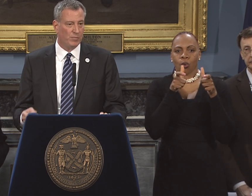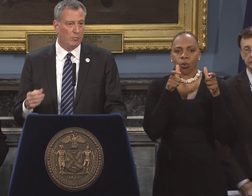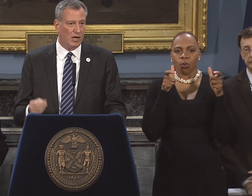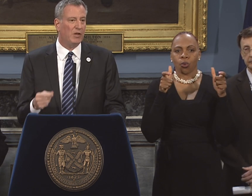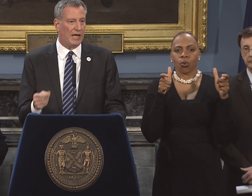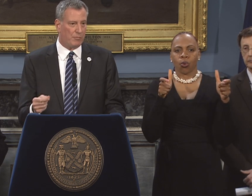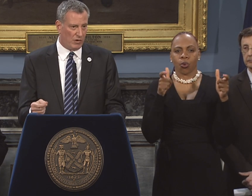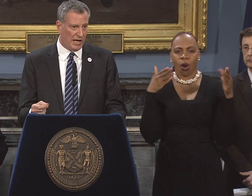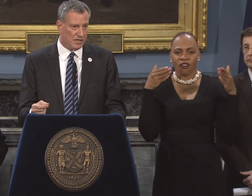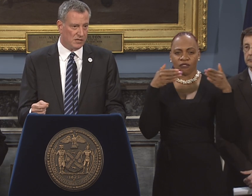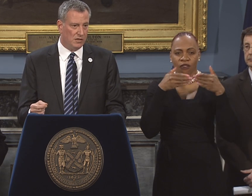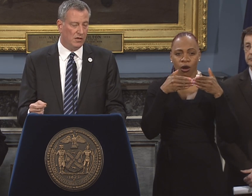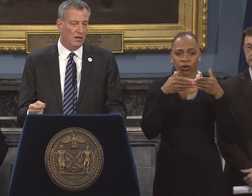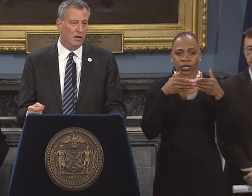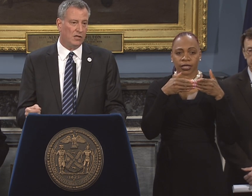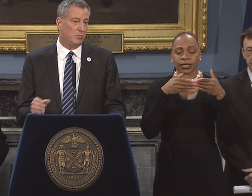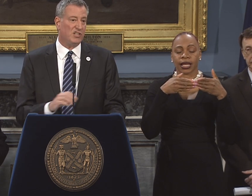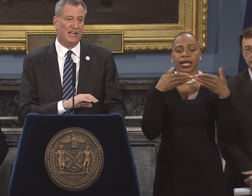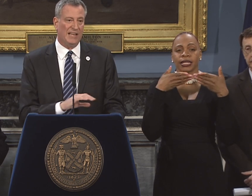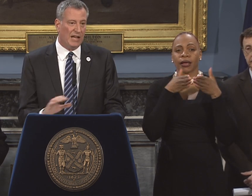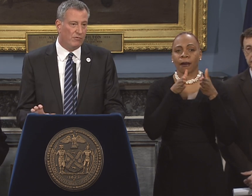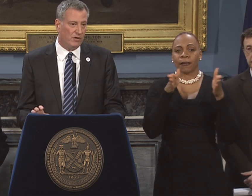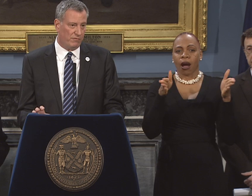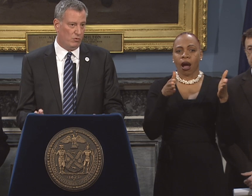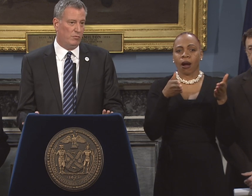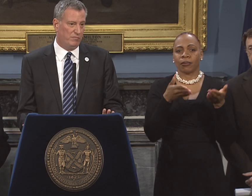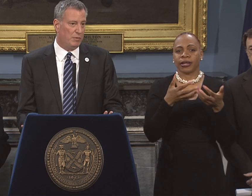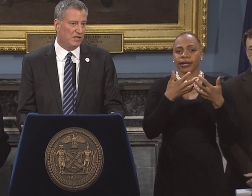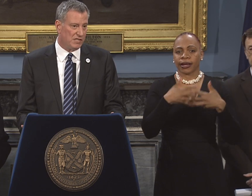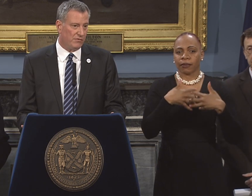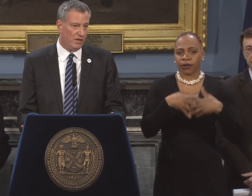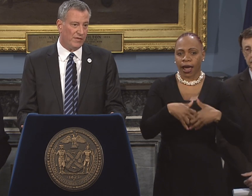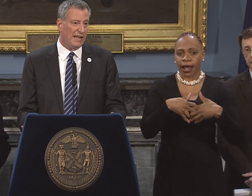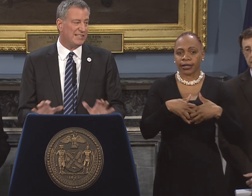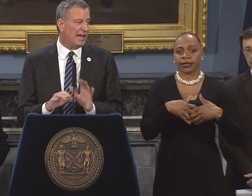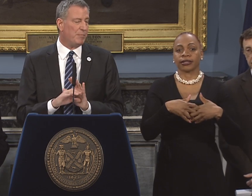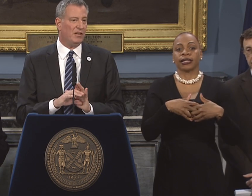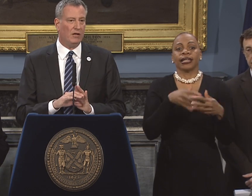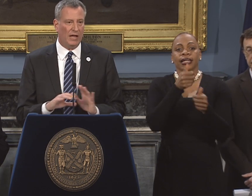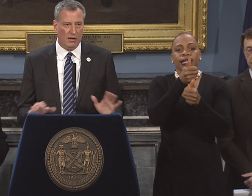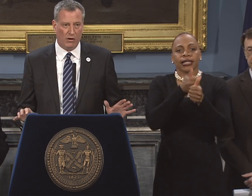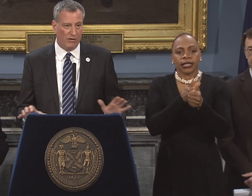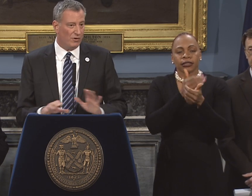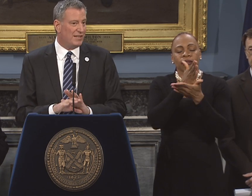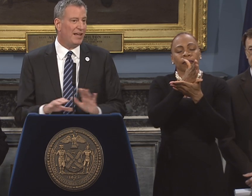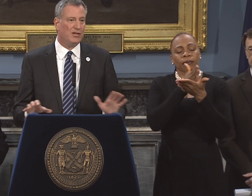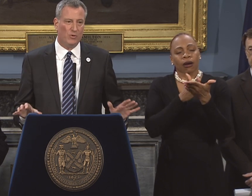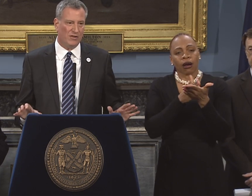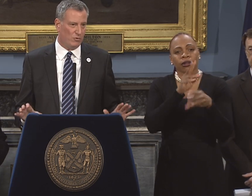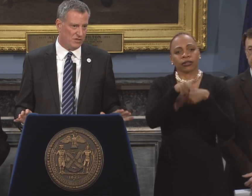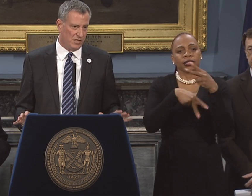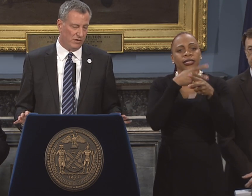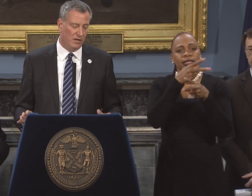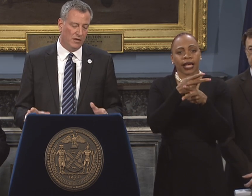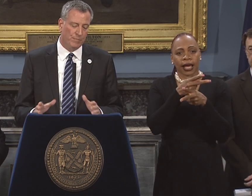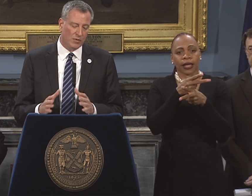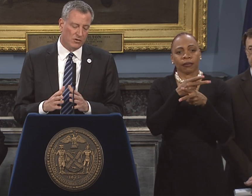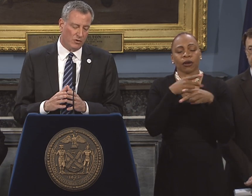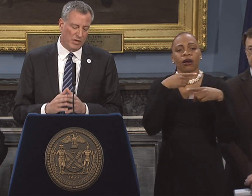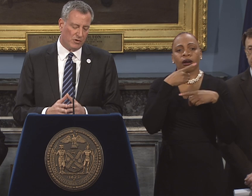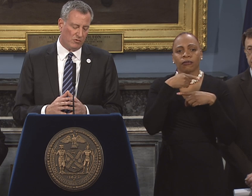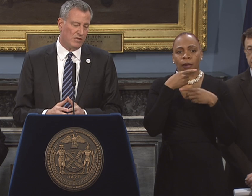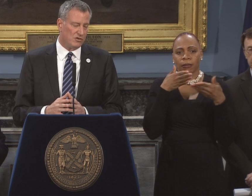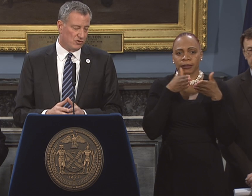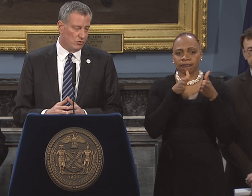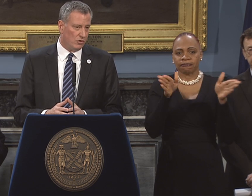focused public apparatus to protect every form of public safety. And that is happening every day, 24/7.